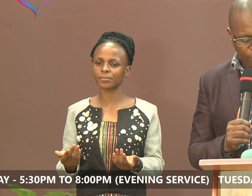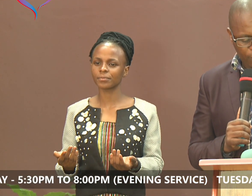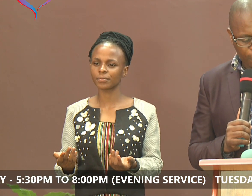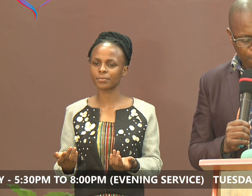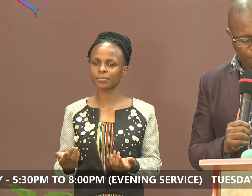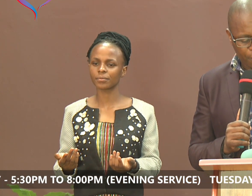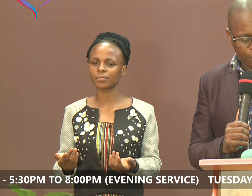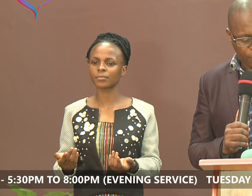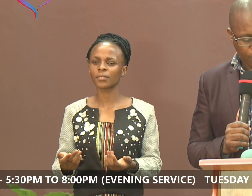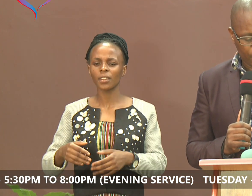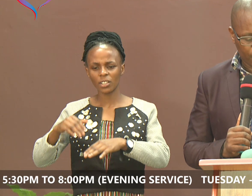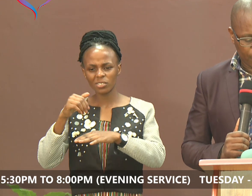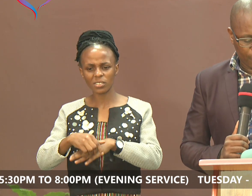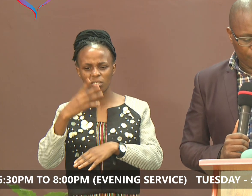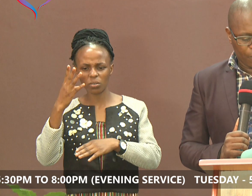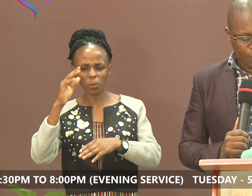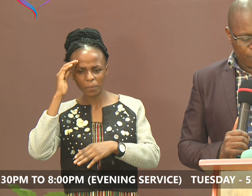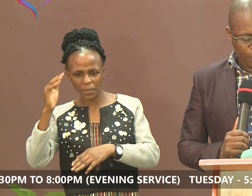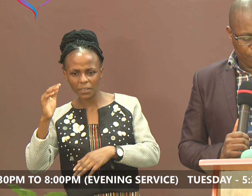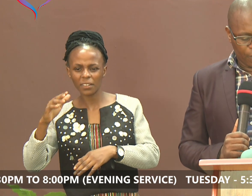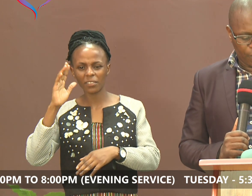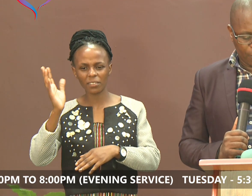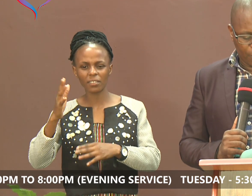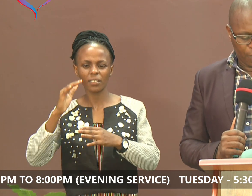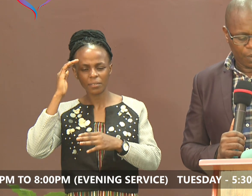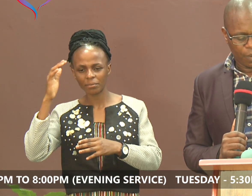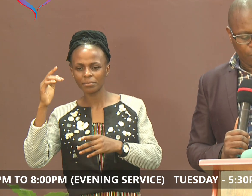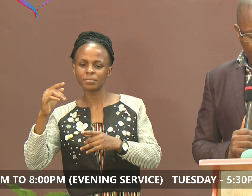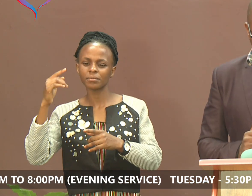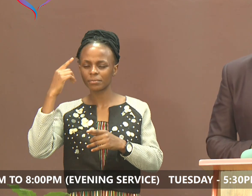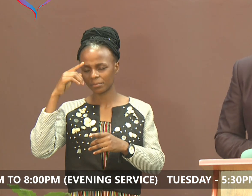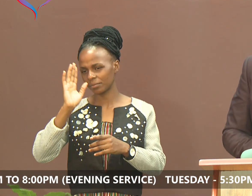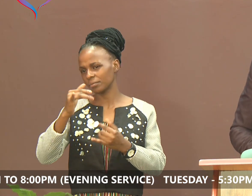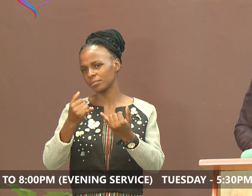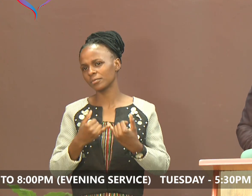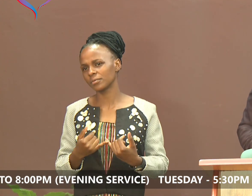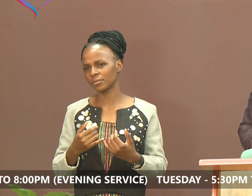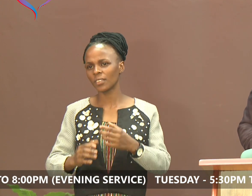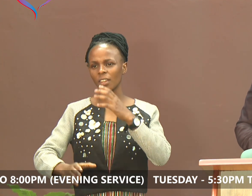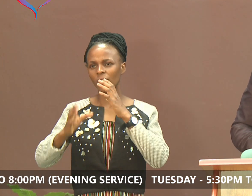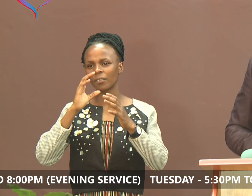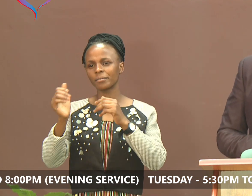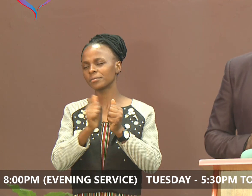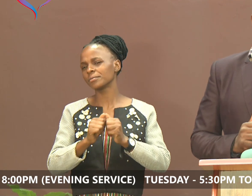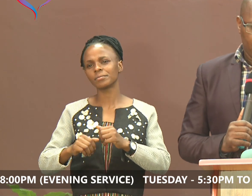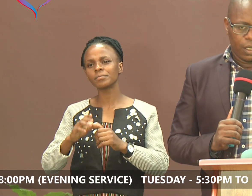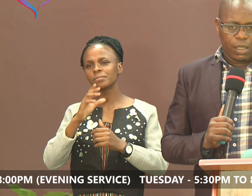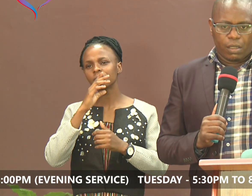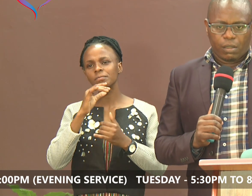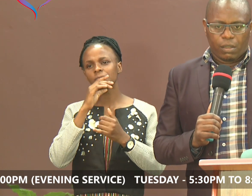nnya ey'okutaano oba buli woozezaayo ssatu ey'okunebera ya mukyalawo oba ya mwamiwo nga bwetyo bwe tukikola obufumbo bwaffe bwali badde